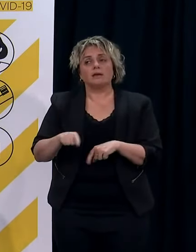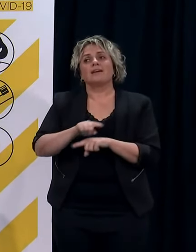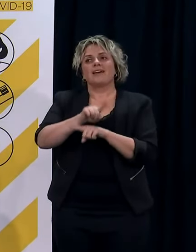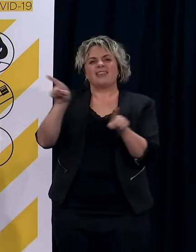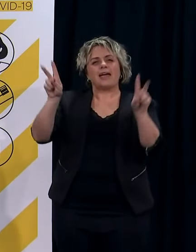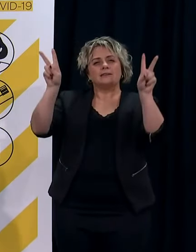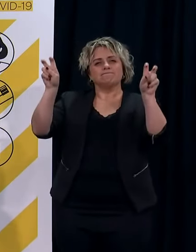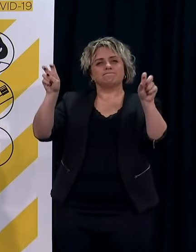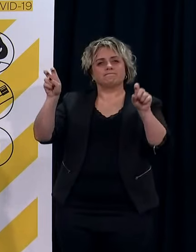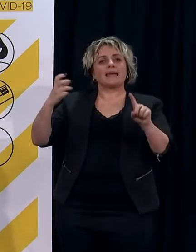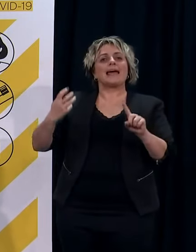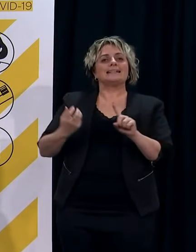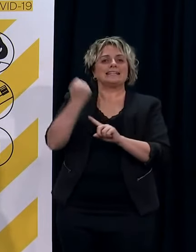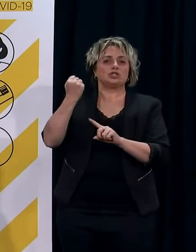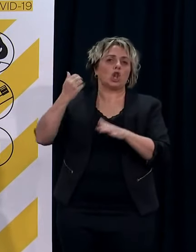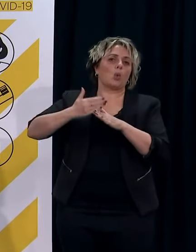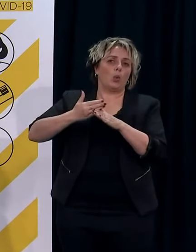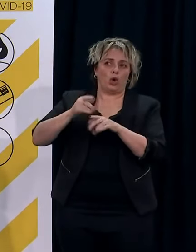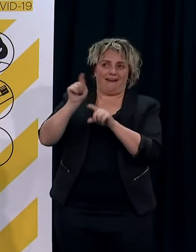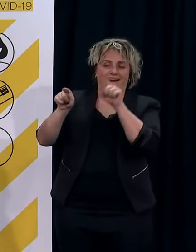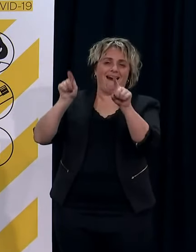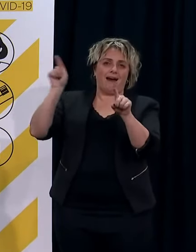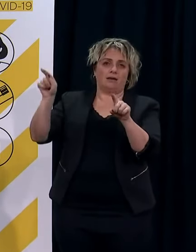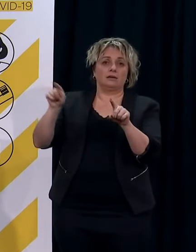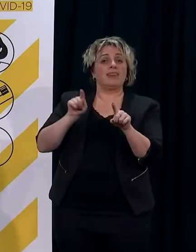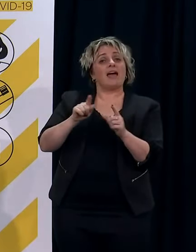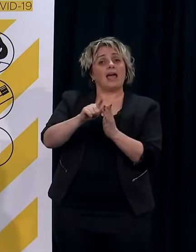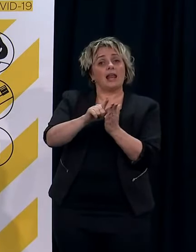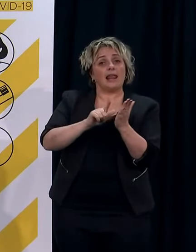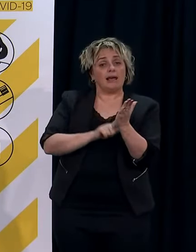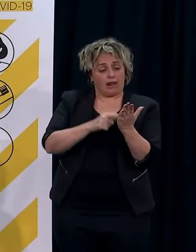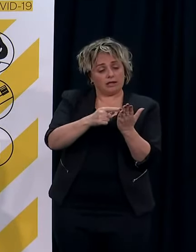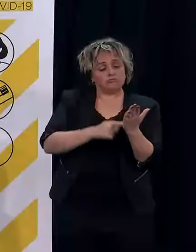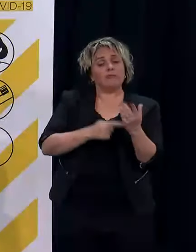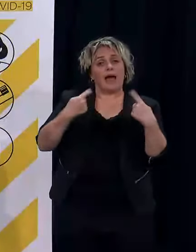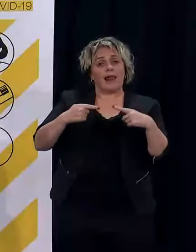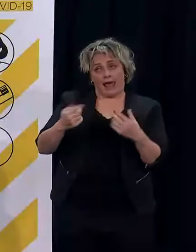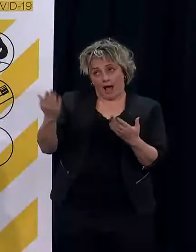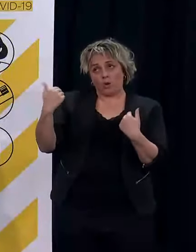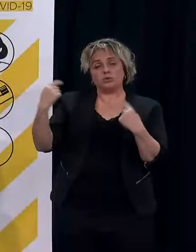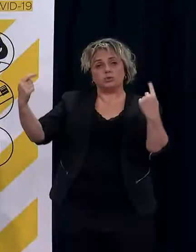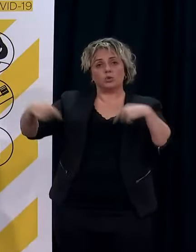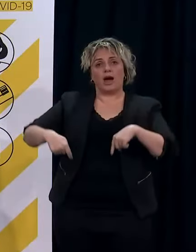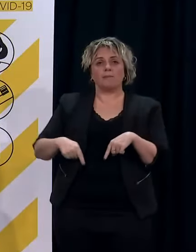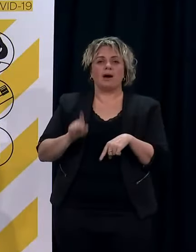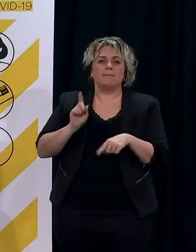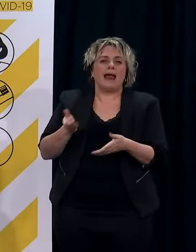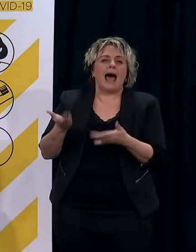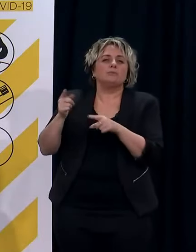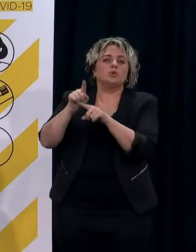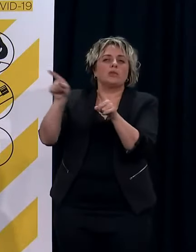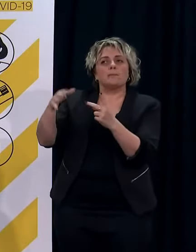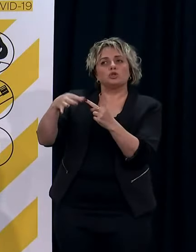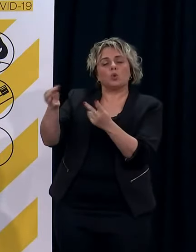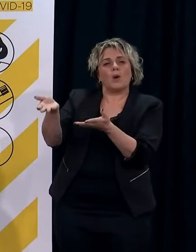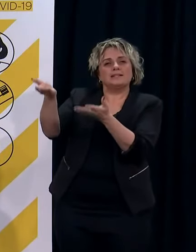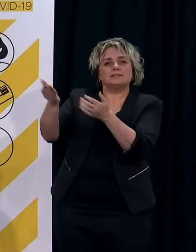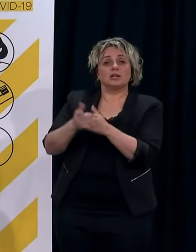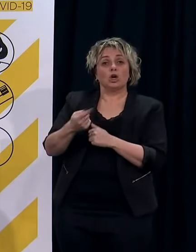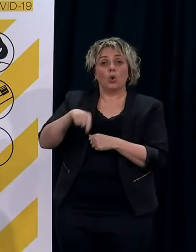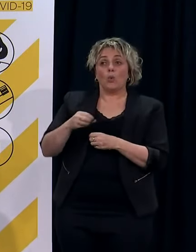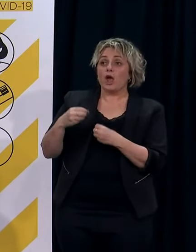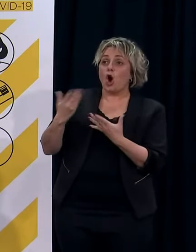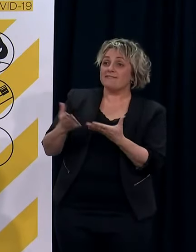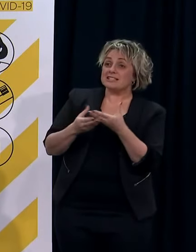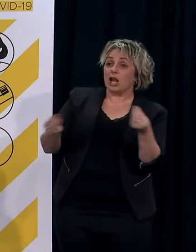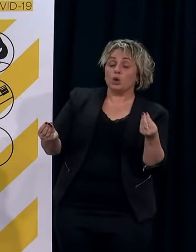to be essential workers. They are legally allowed to travel, but whether they choose to do so or not is up to them. We offered a